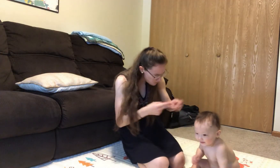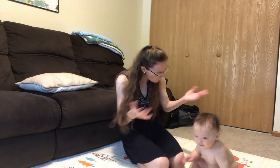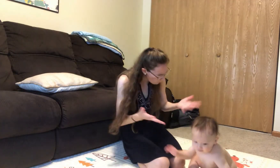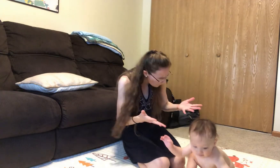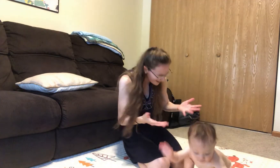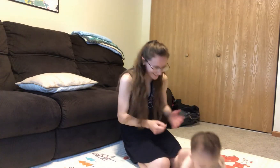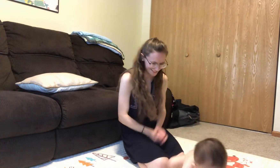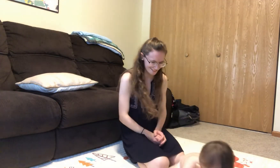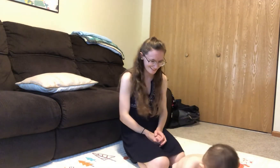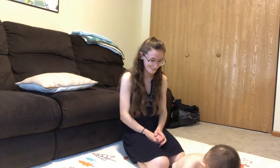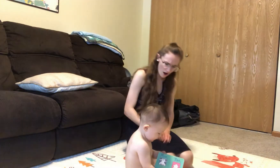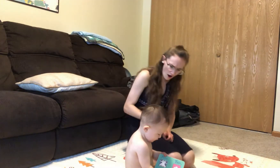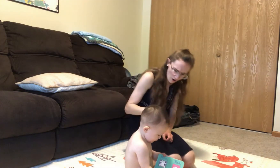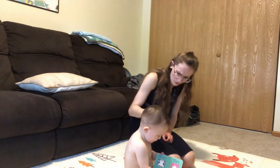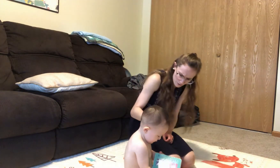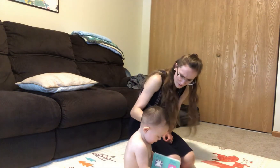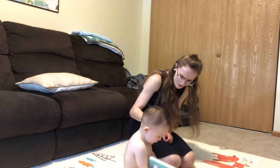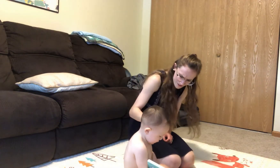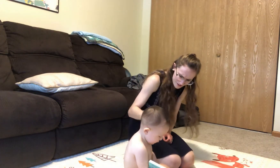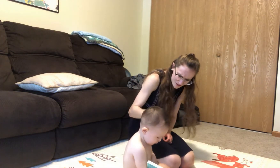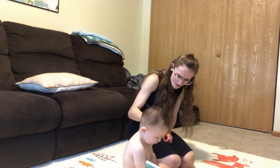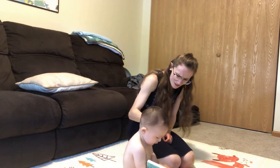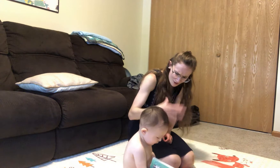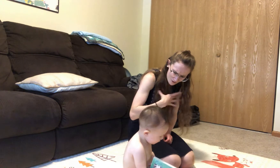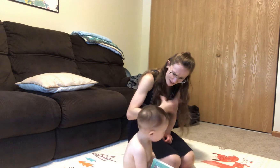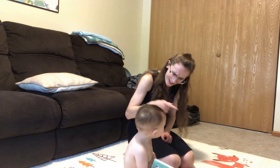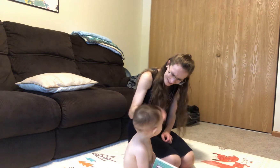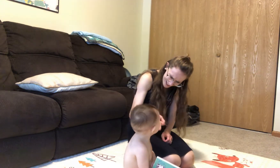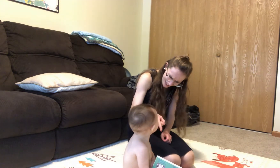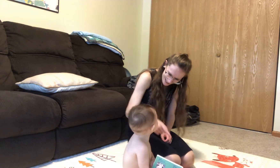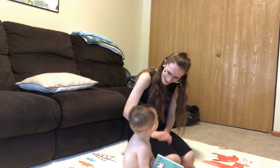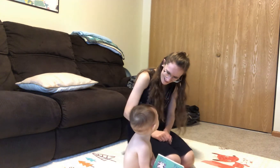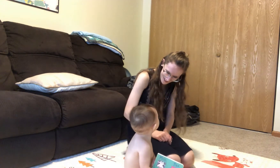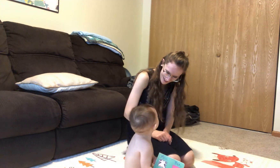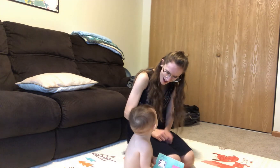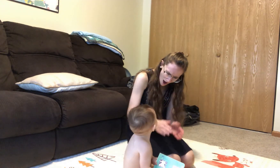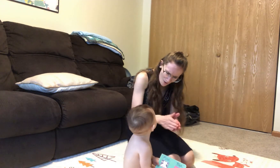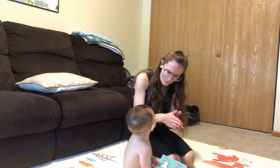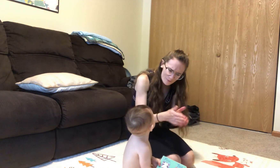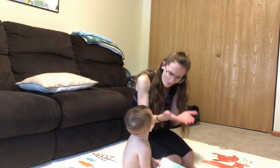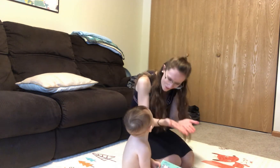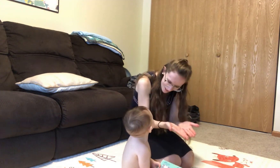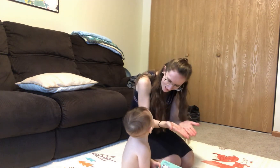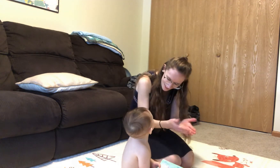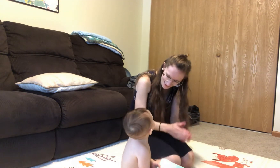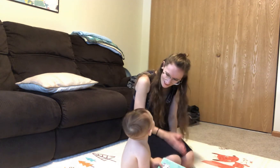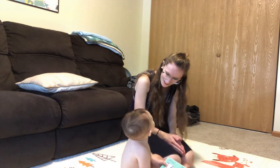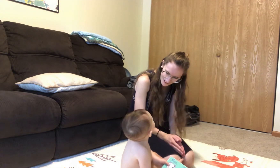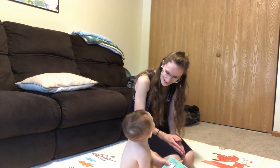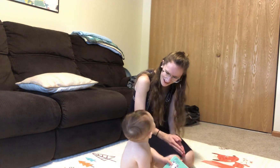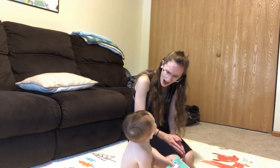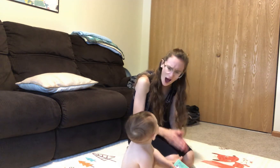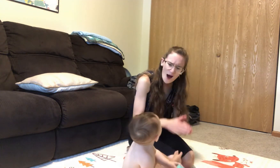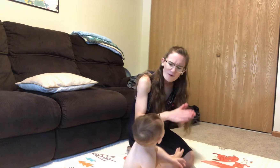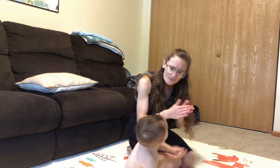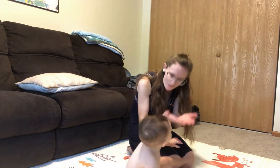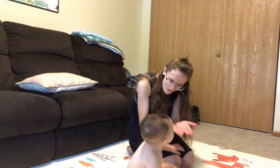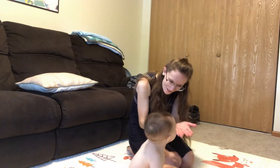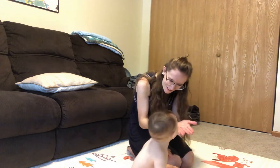then you can also practice seeing the sign language and you can help each other out to know if you're doing it right or not. If you don't